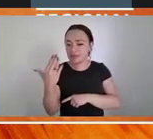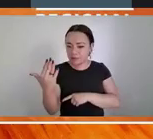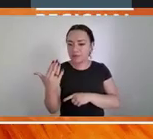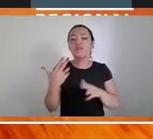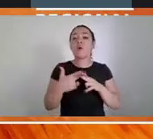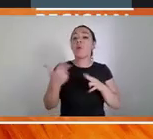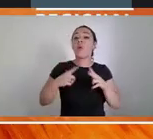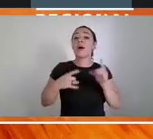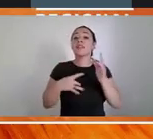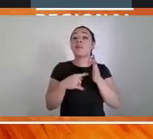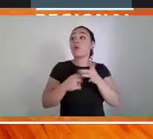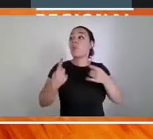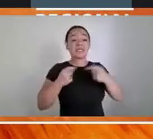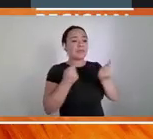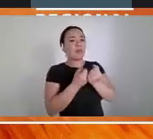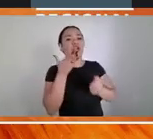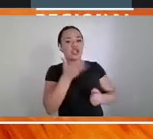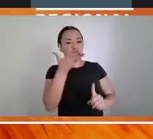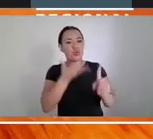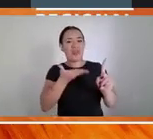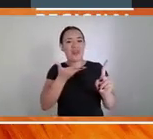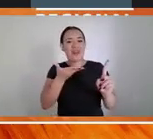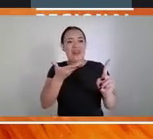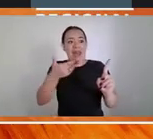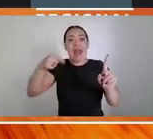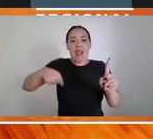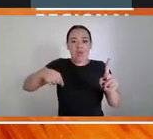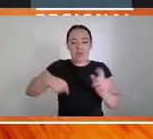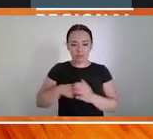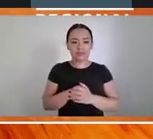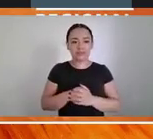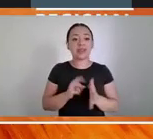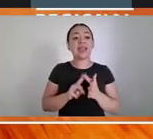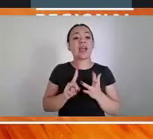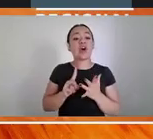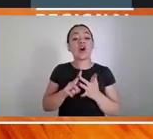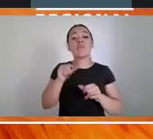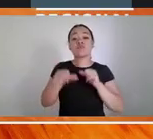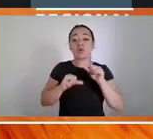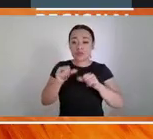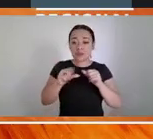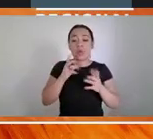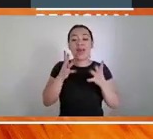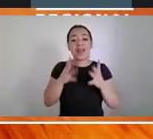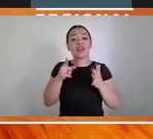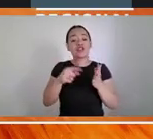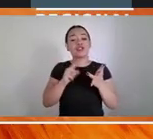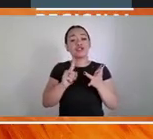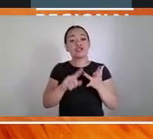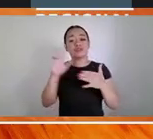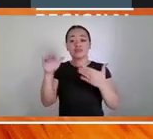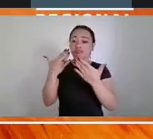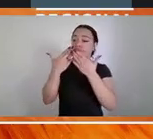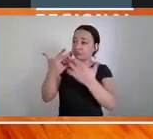this particular moment in time. The expression of interest process will allow you to pitch your idea to the